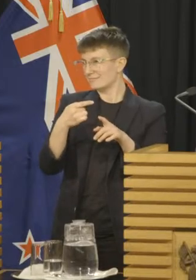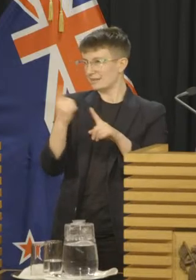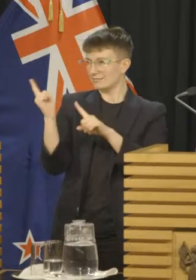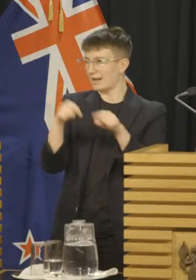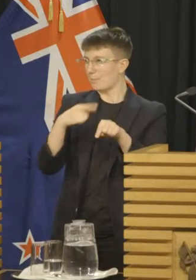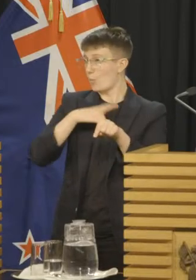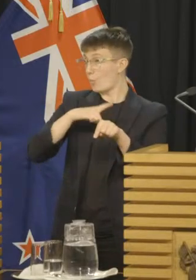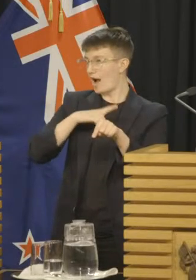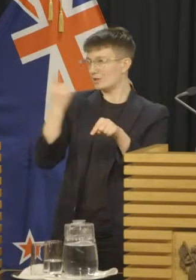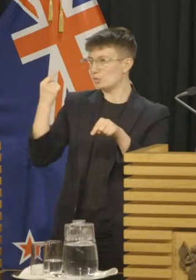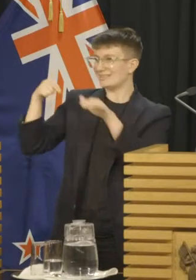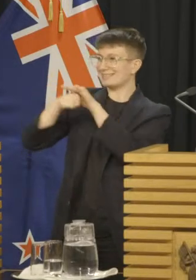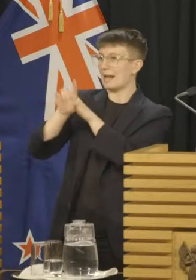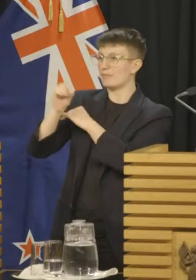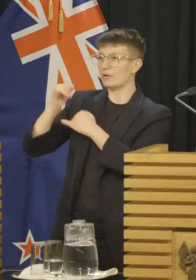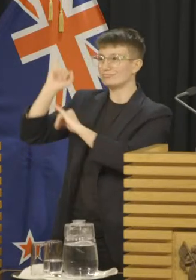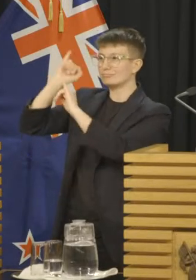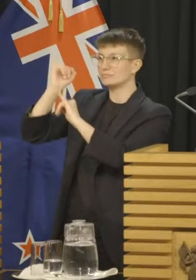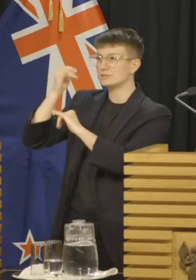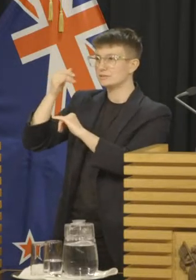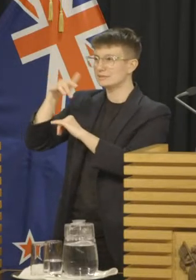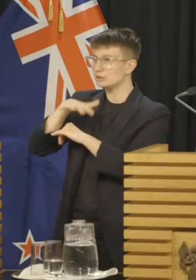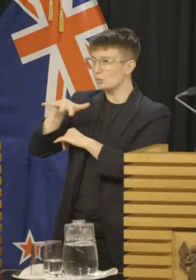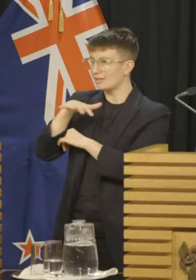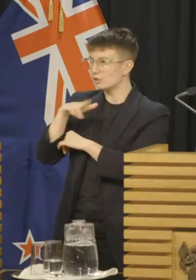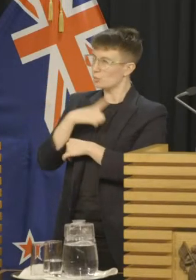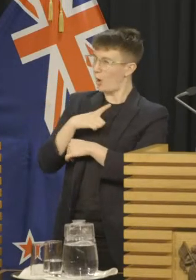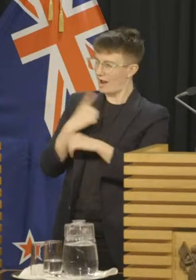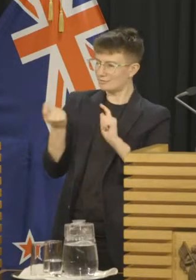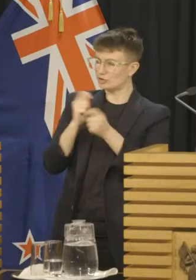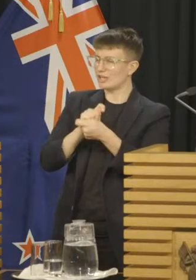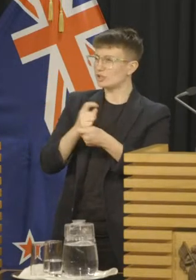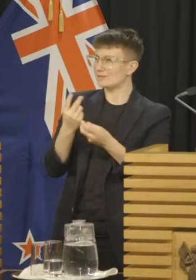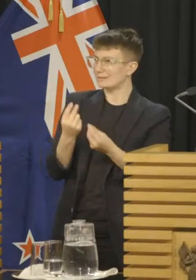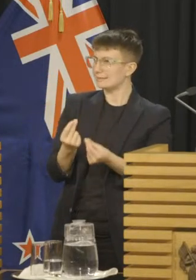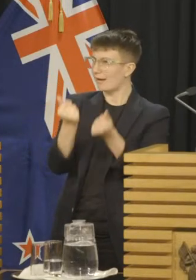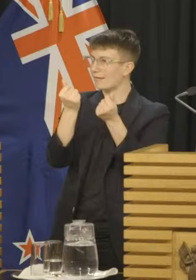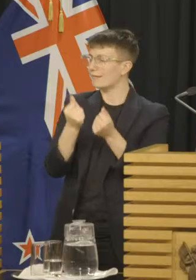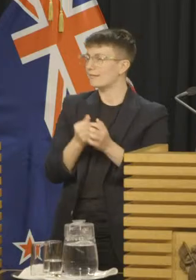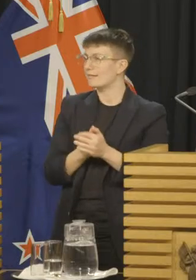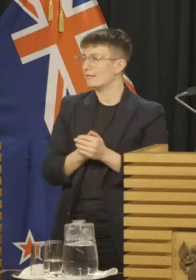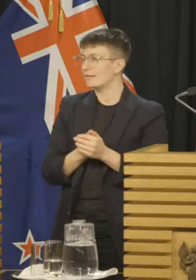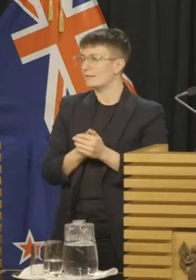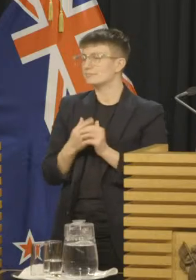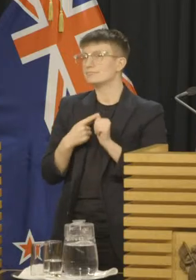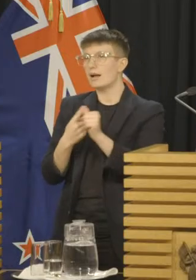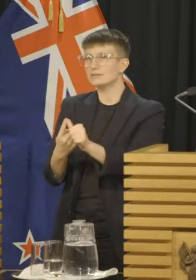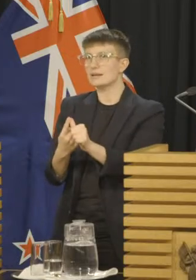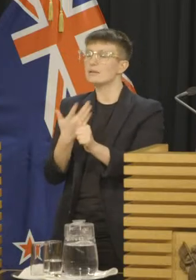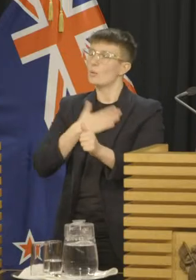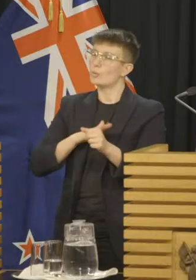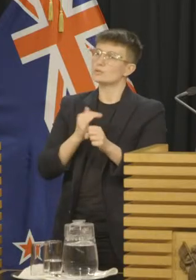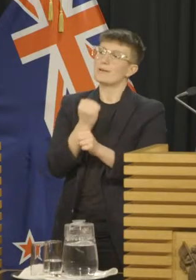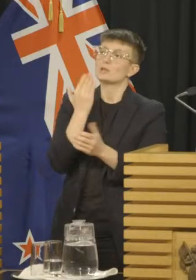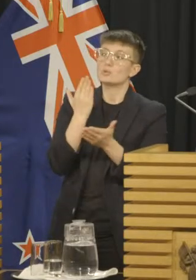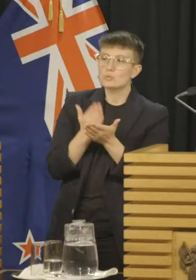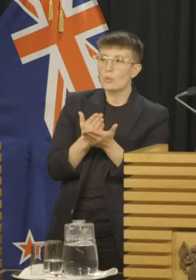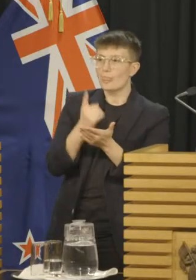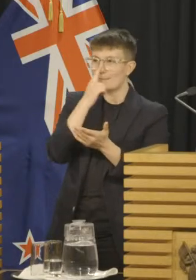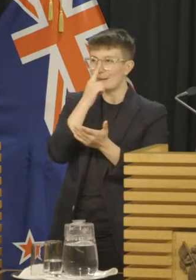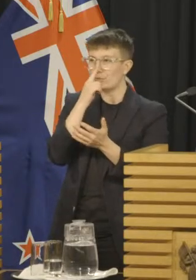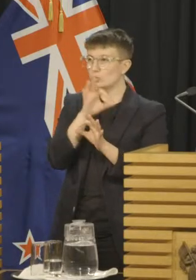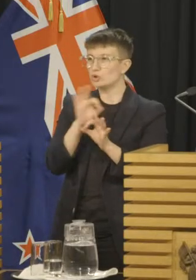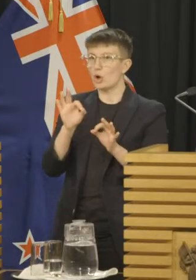these changes so significant for that community? We of course want to make sure that no one is penalised for either raising when there